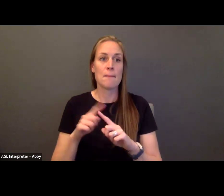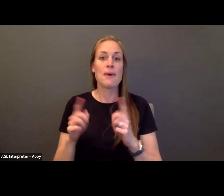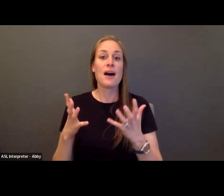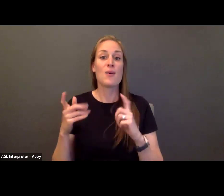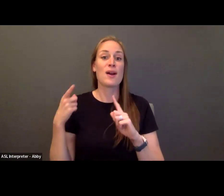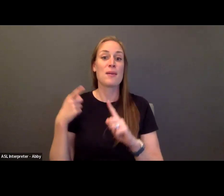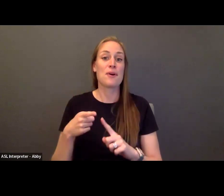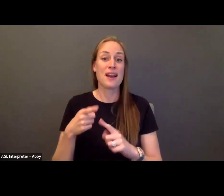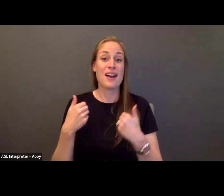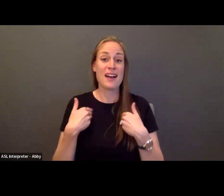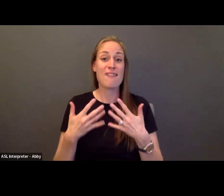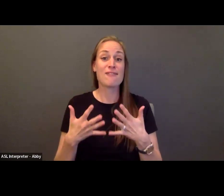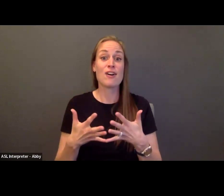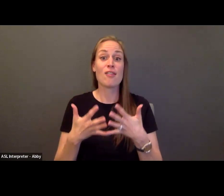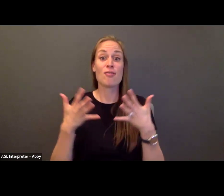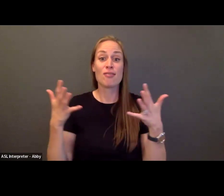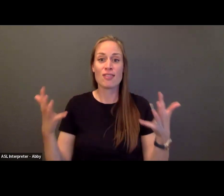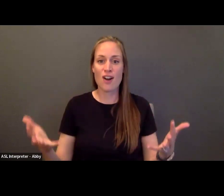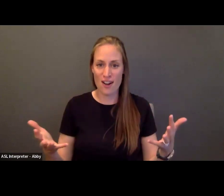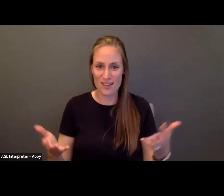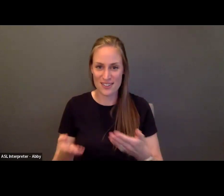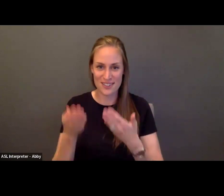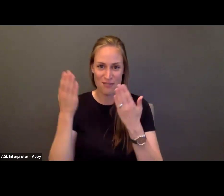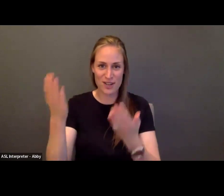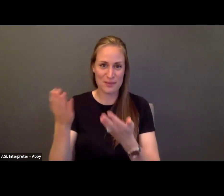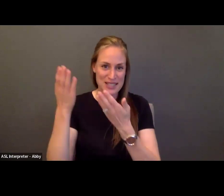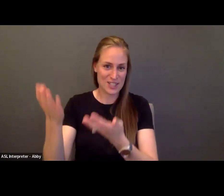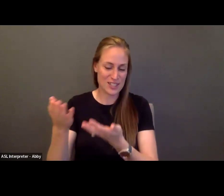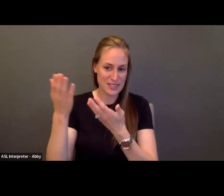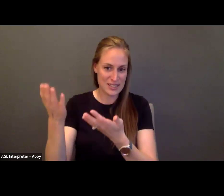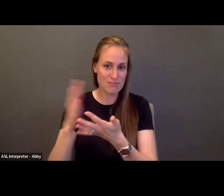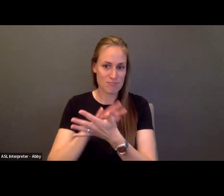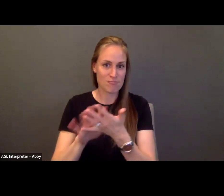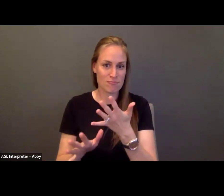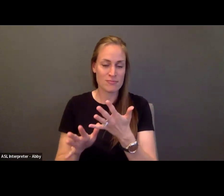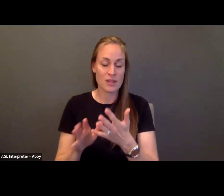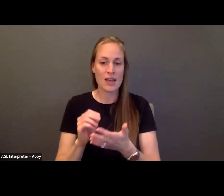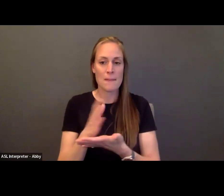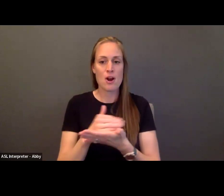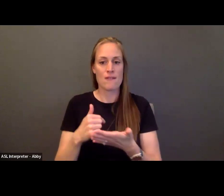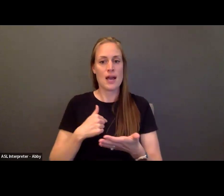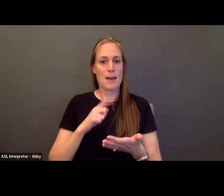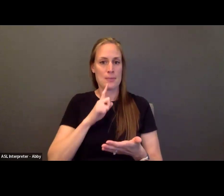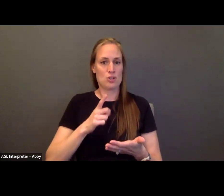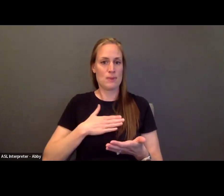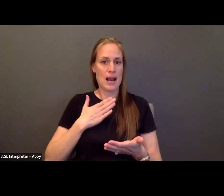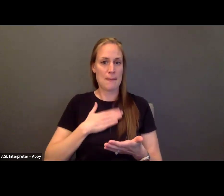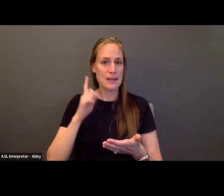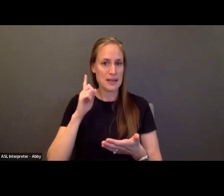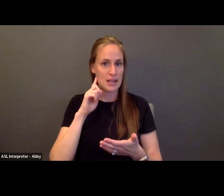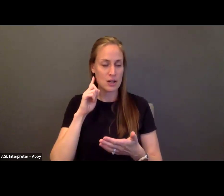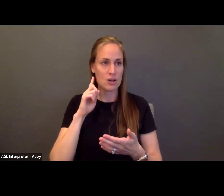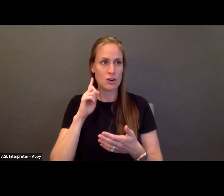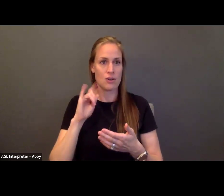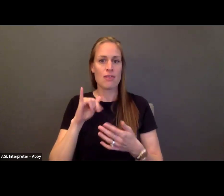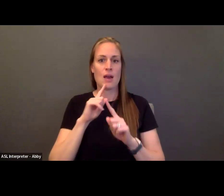recommendations. And I think part of it is, I was super happy to hear that the report is gonna look at